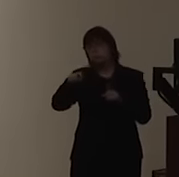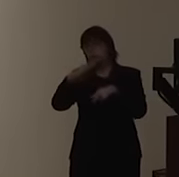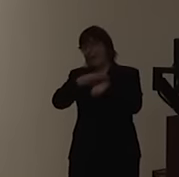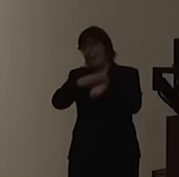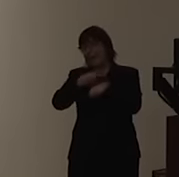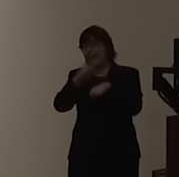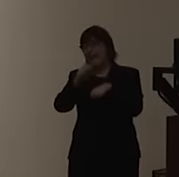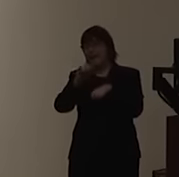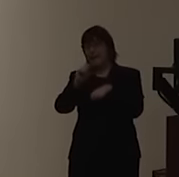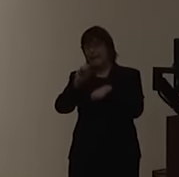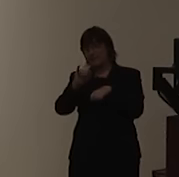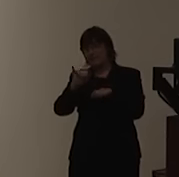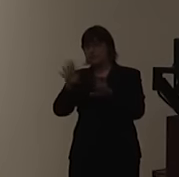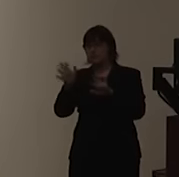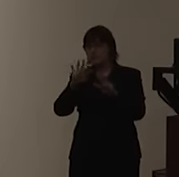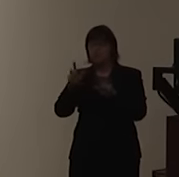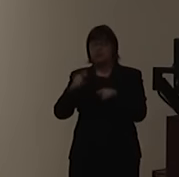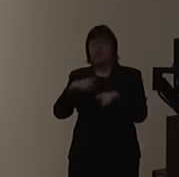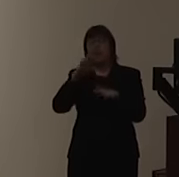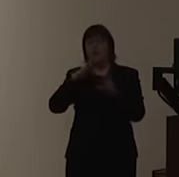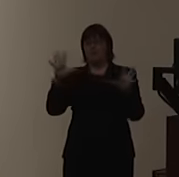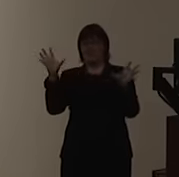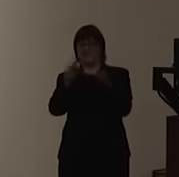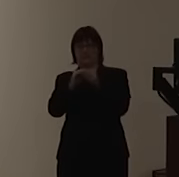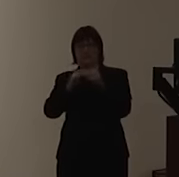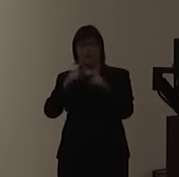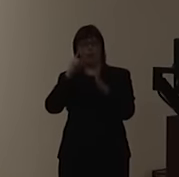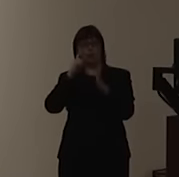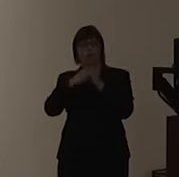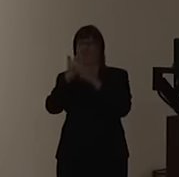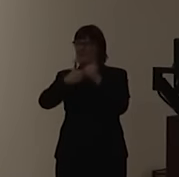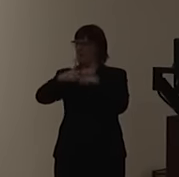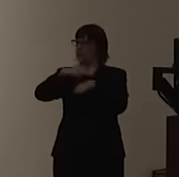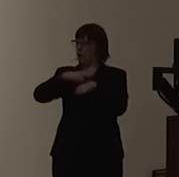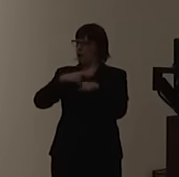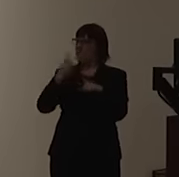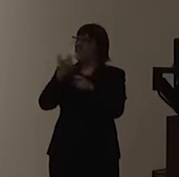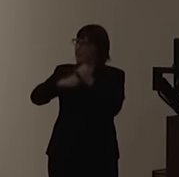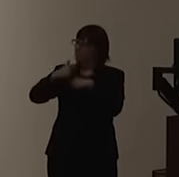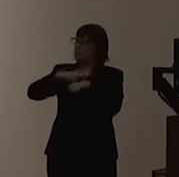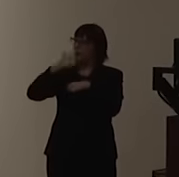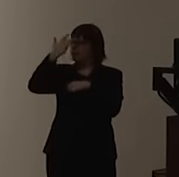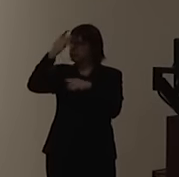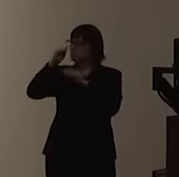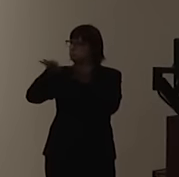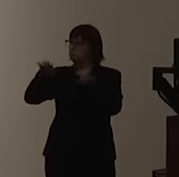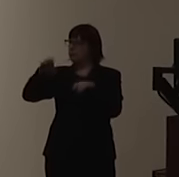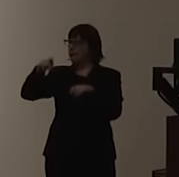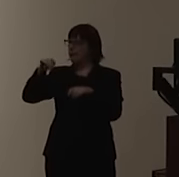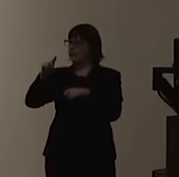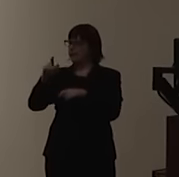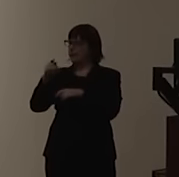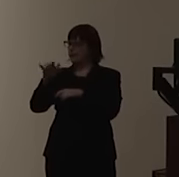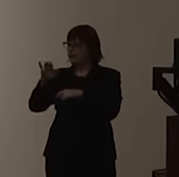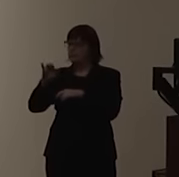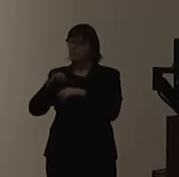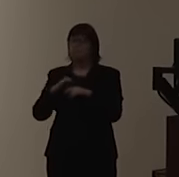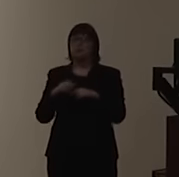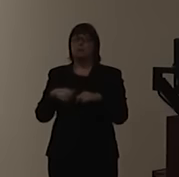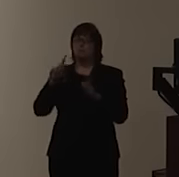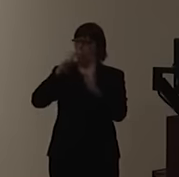here's some things I've seen recur every time, and including every epidemic. And when I